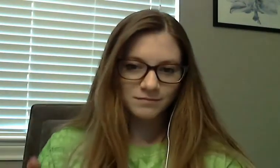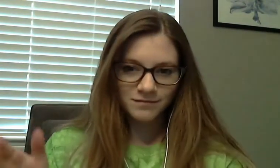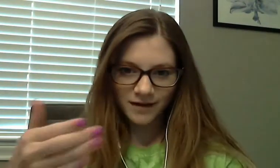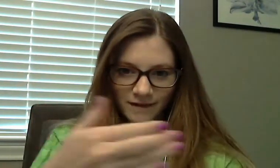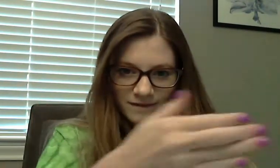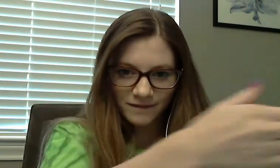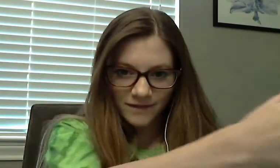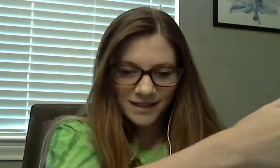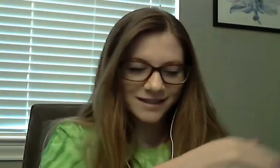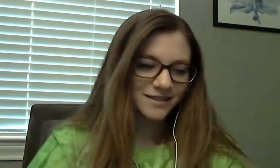Number 5,